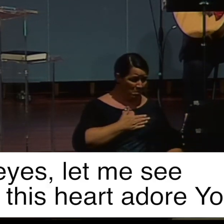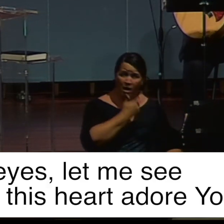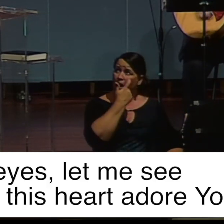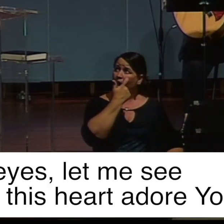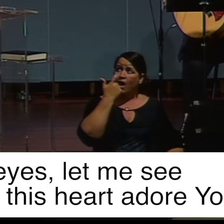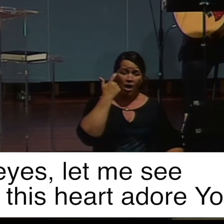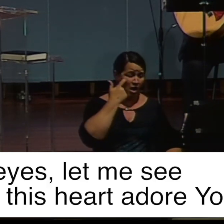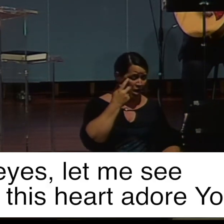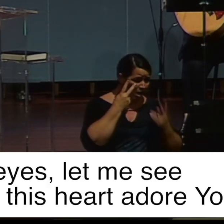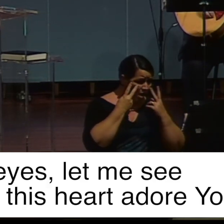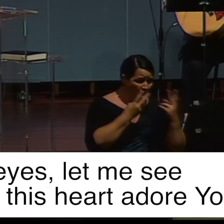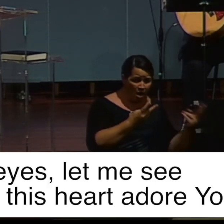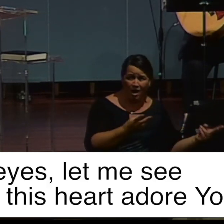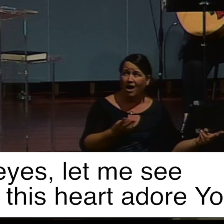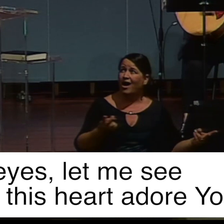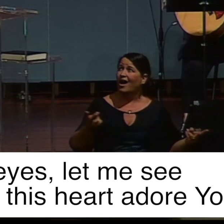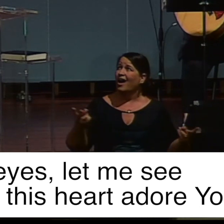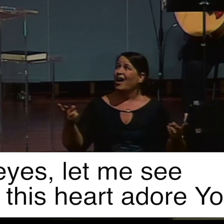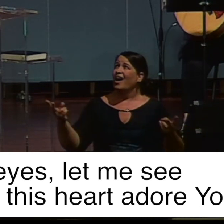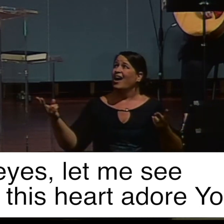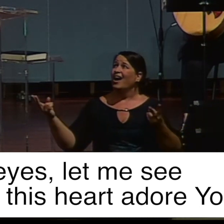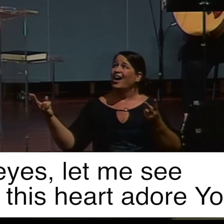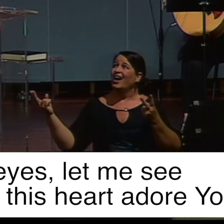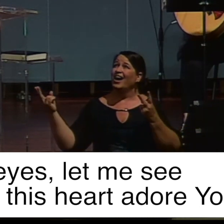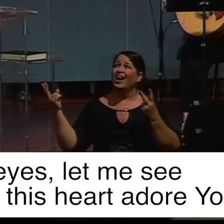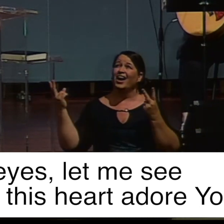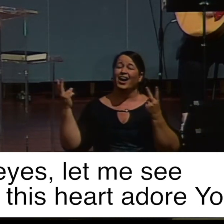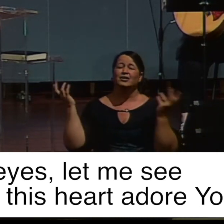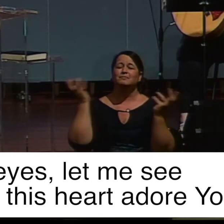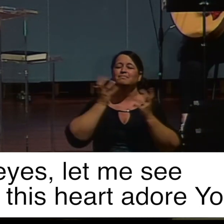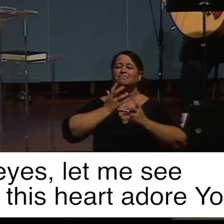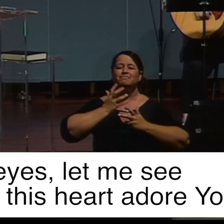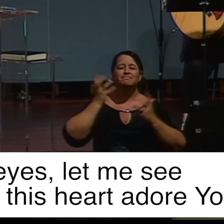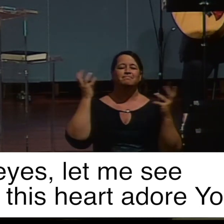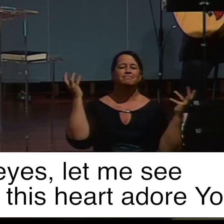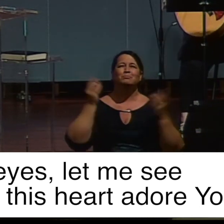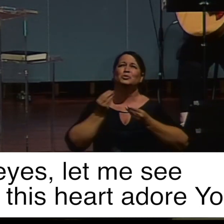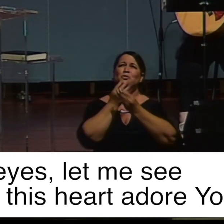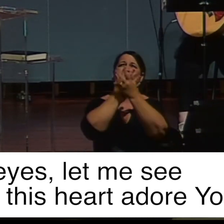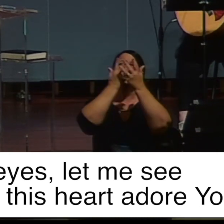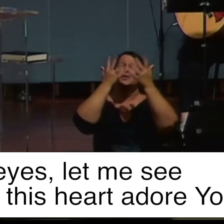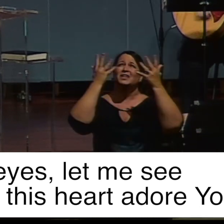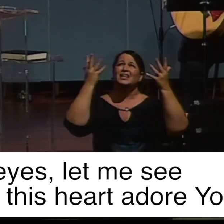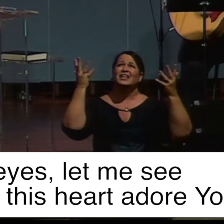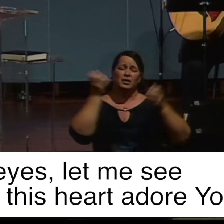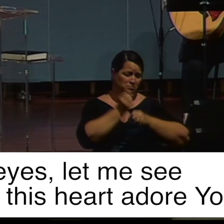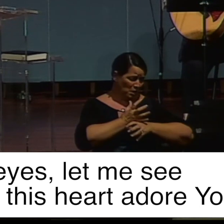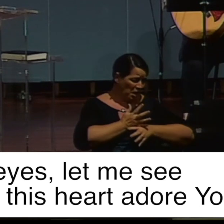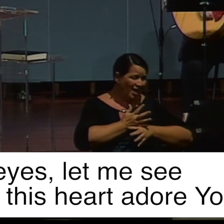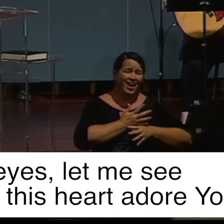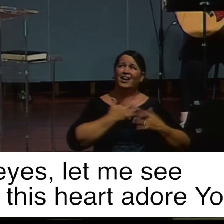open my eyes, let me see. Beauty, beauty